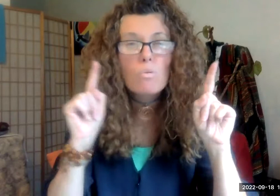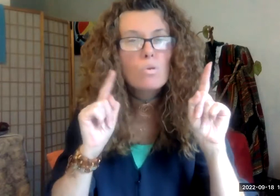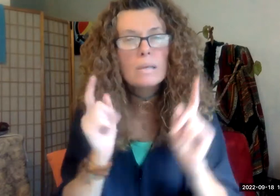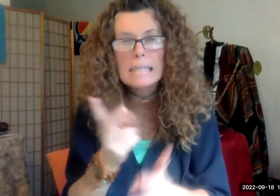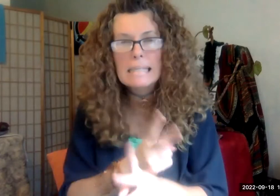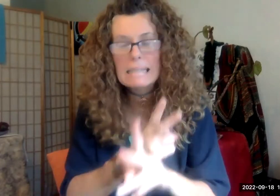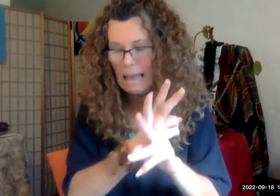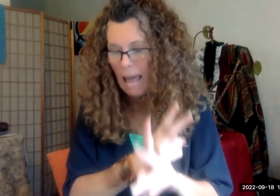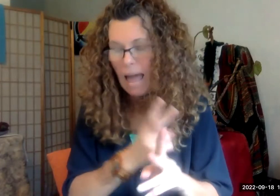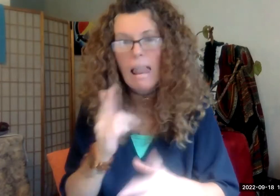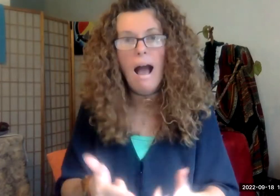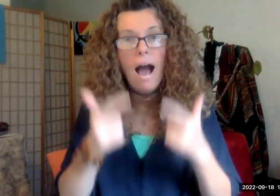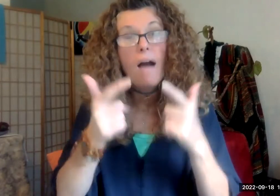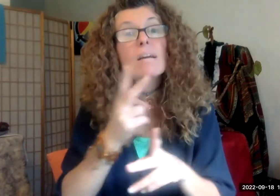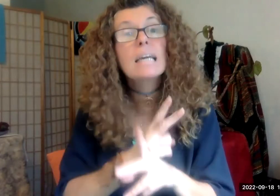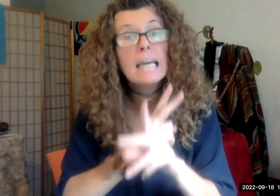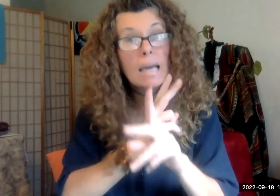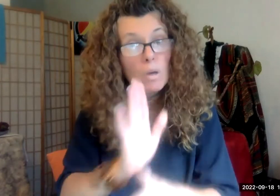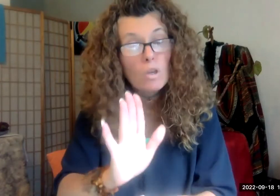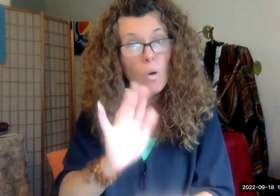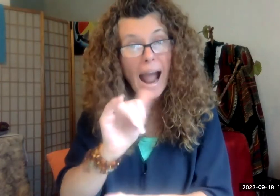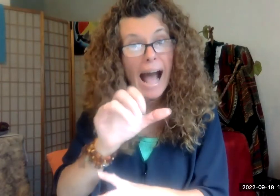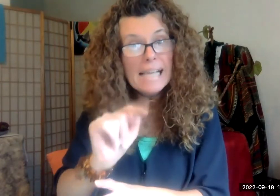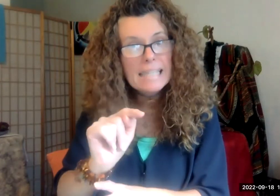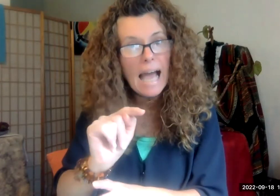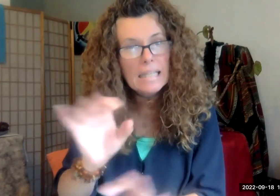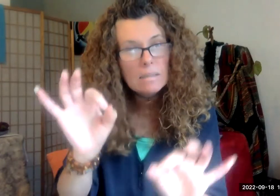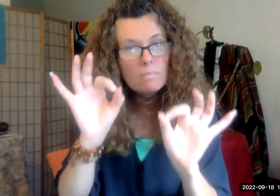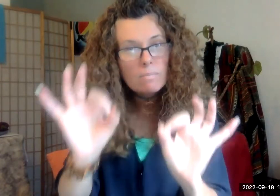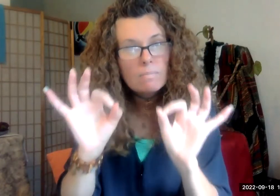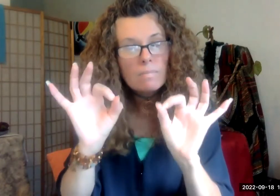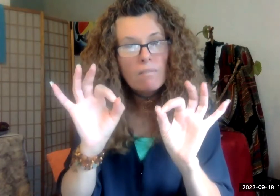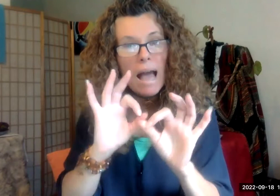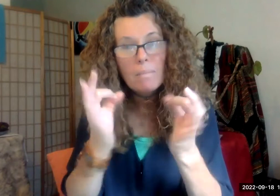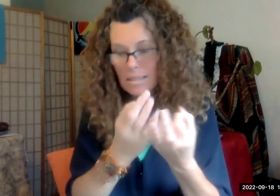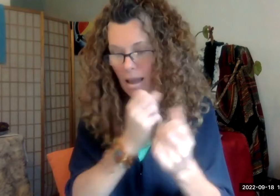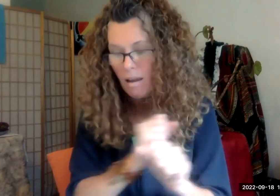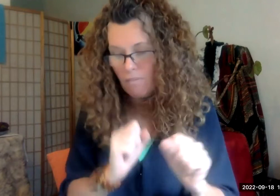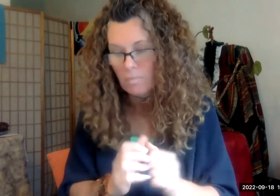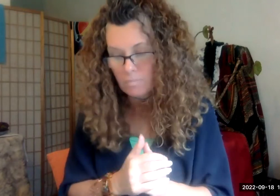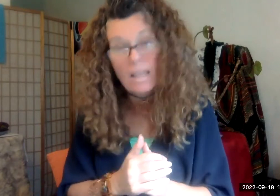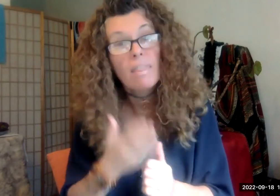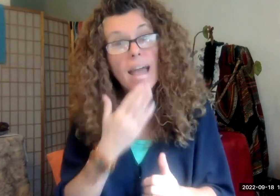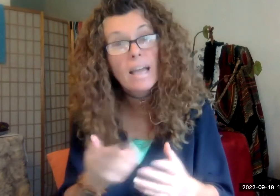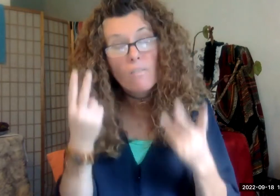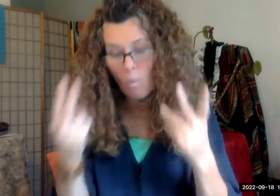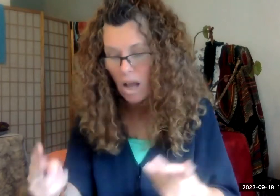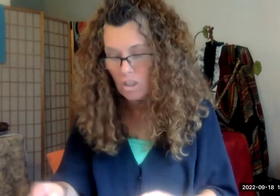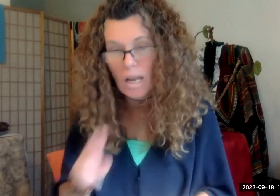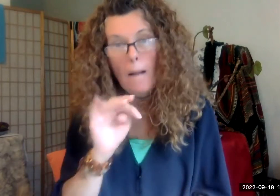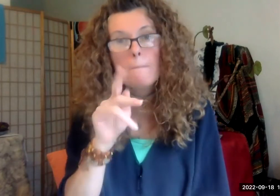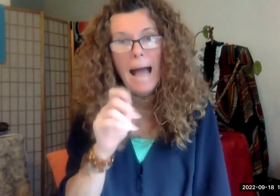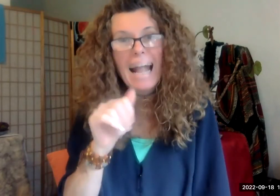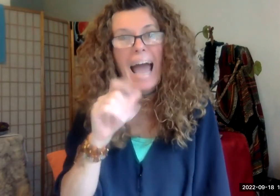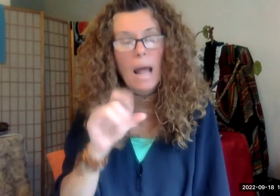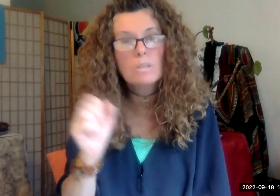stay alive, and we want you to keep your assets intact and your family safe. So thank you for watching. I'm Mike Adams.